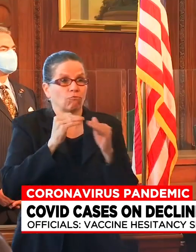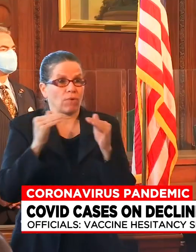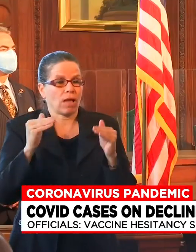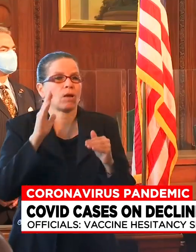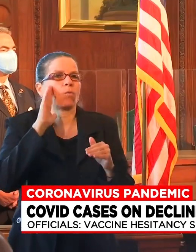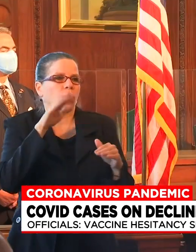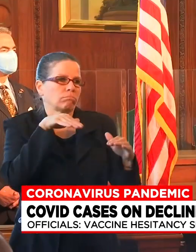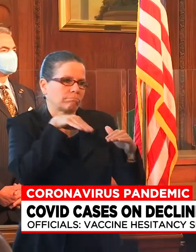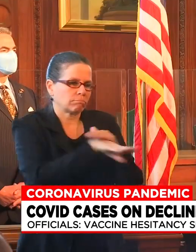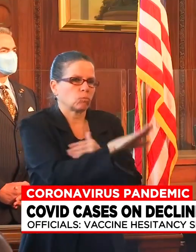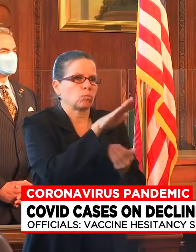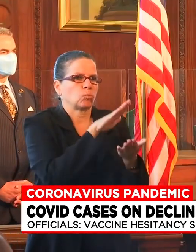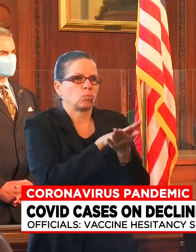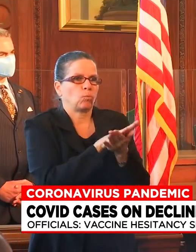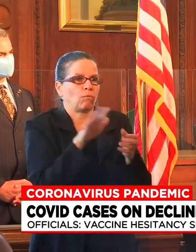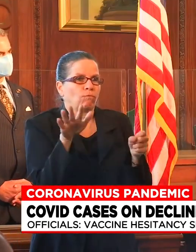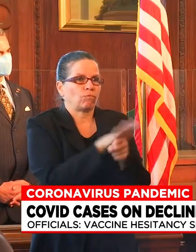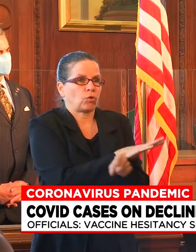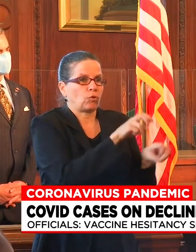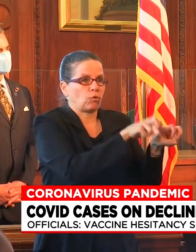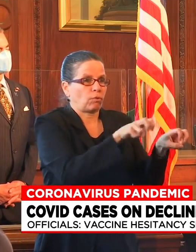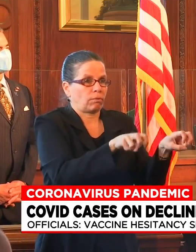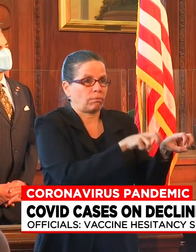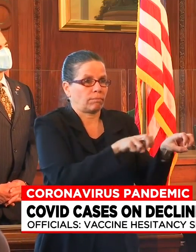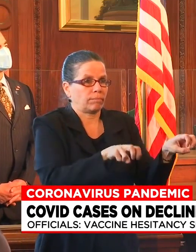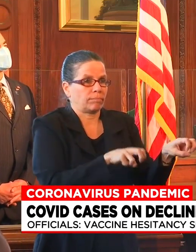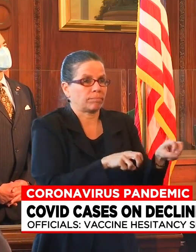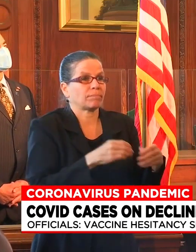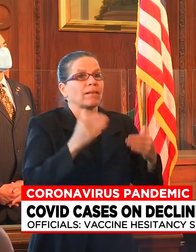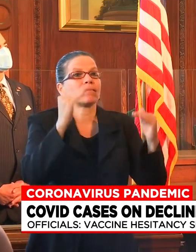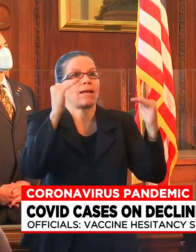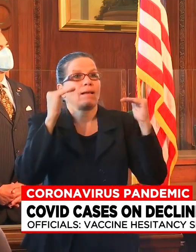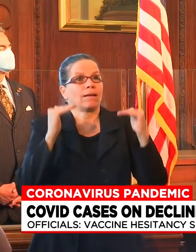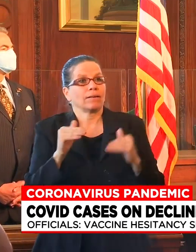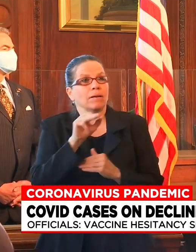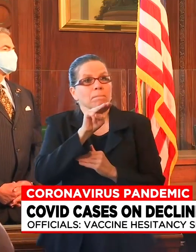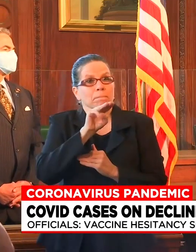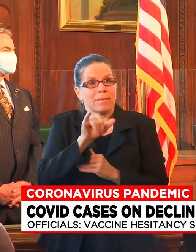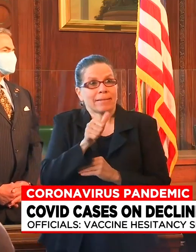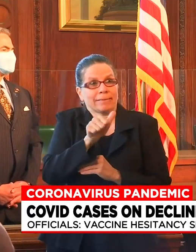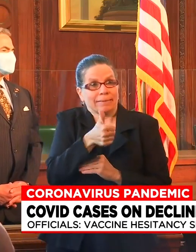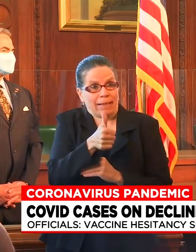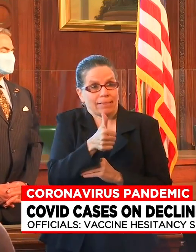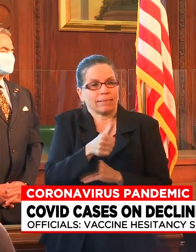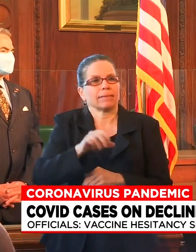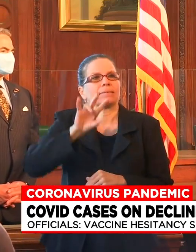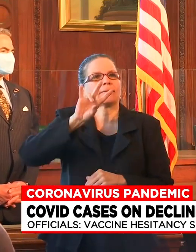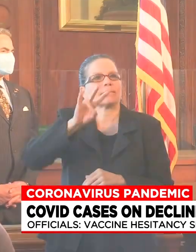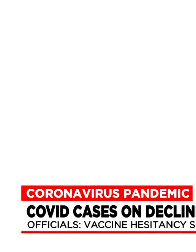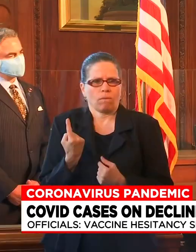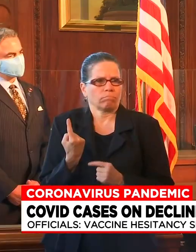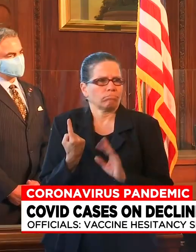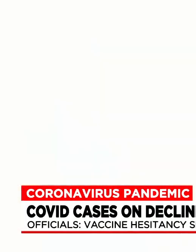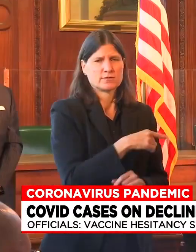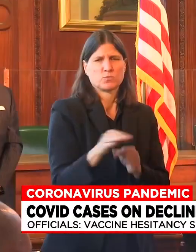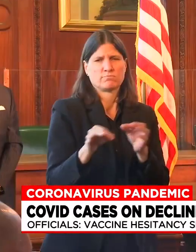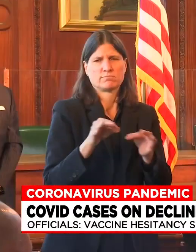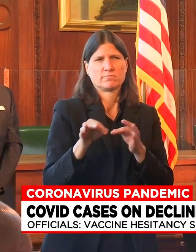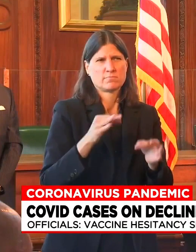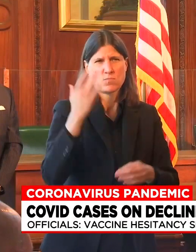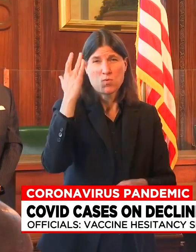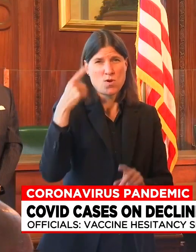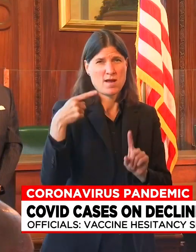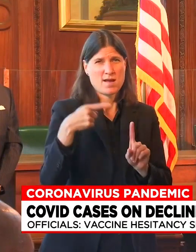Bay State Health CEO Mark Kerouac says that's happening at a slower rate, most likely due to vaccine hesitancy, he says. We